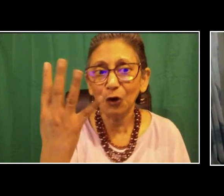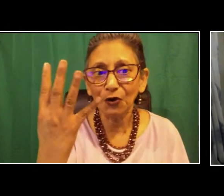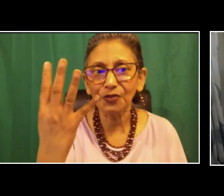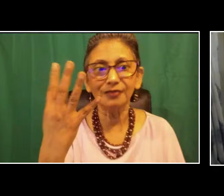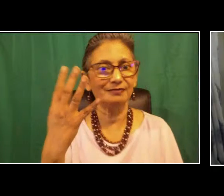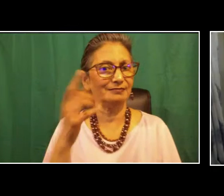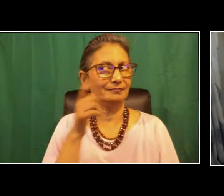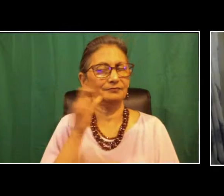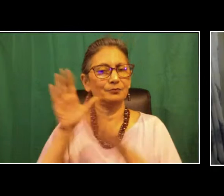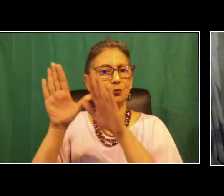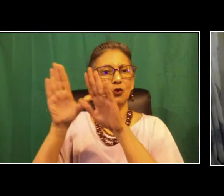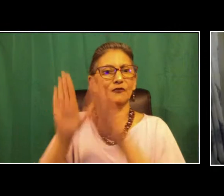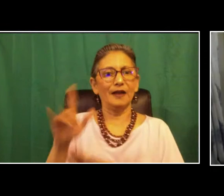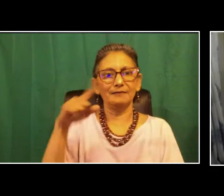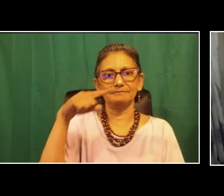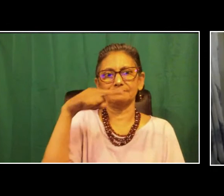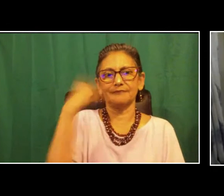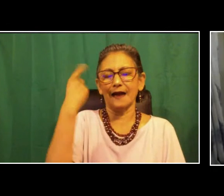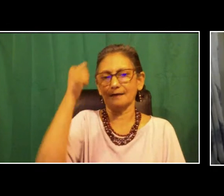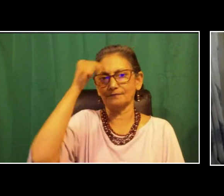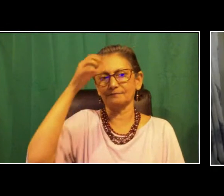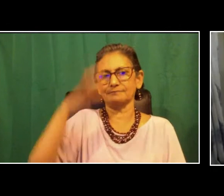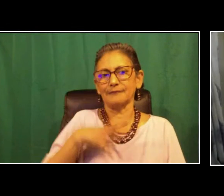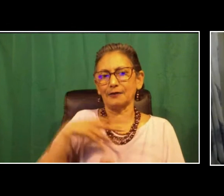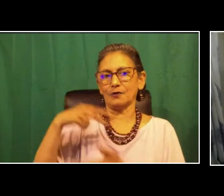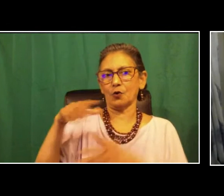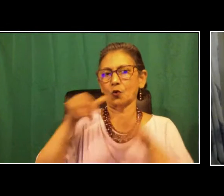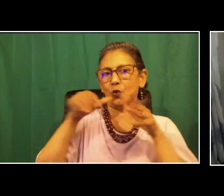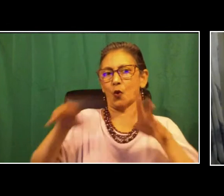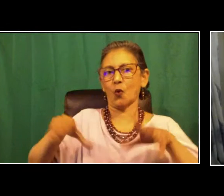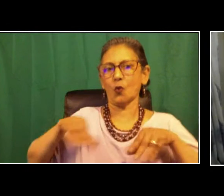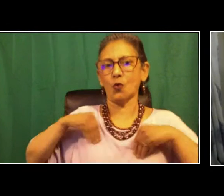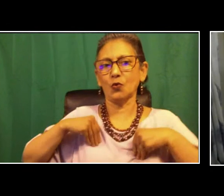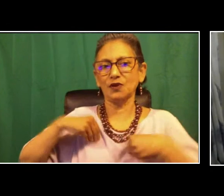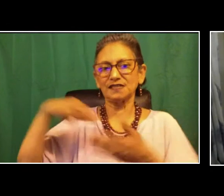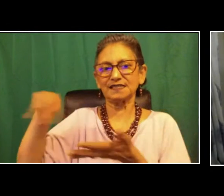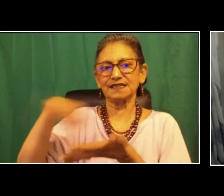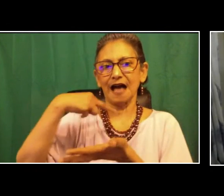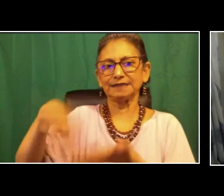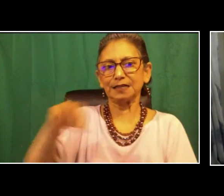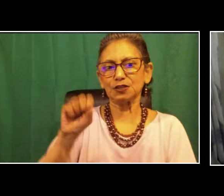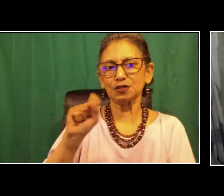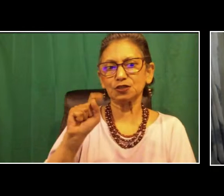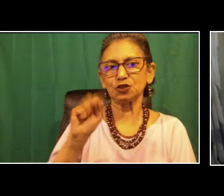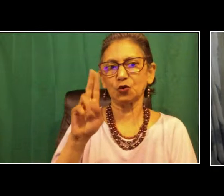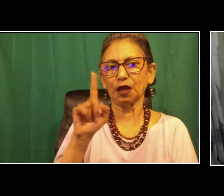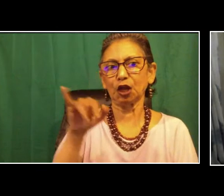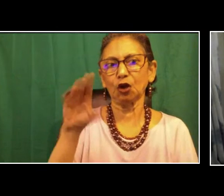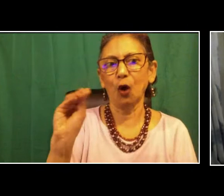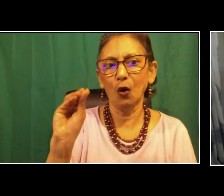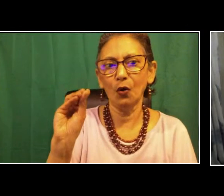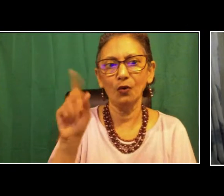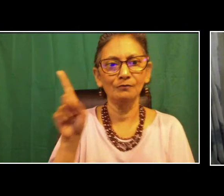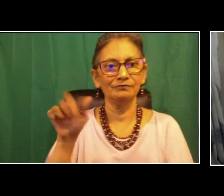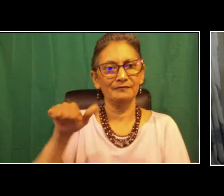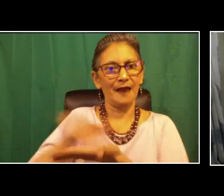contact us. We do this every 2 weeks. Our next event will be March 4th. And we have a wonderful opportunity